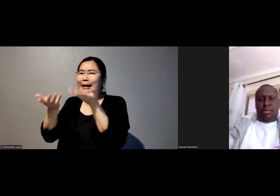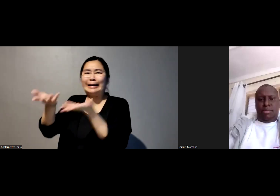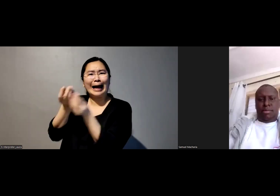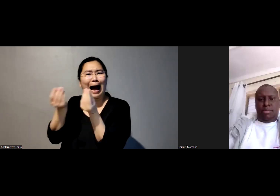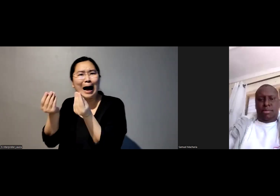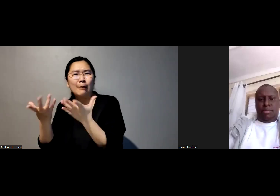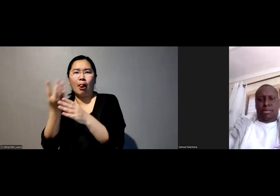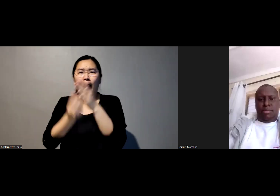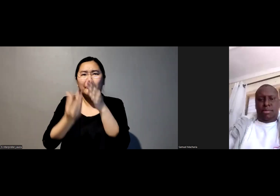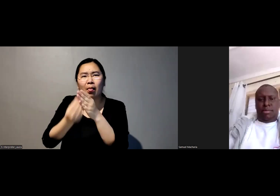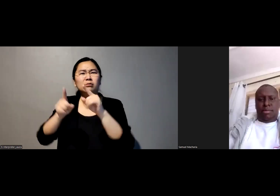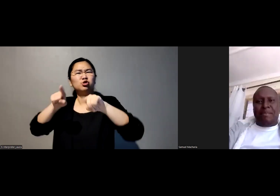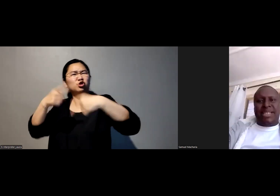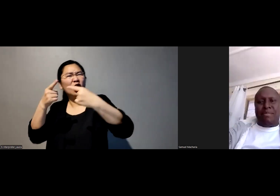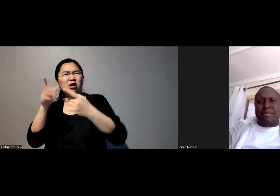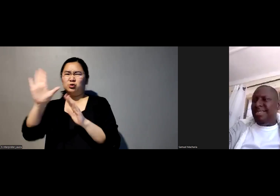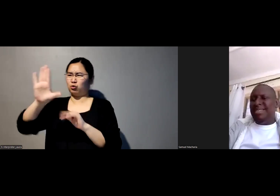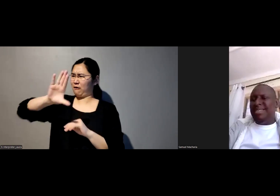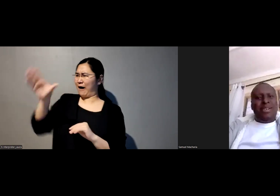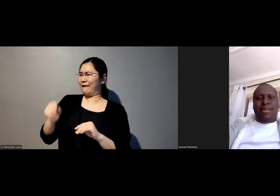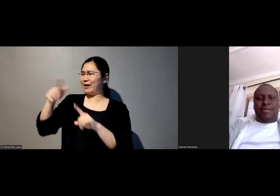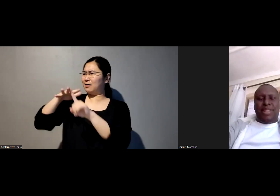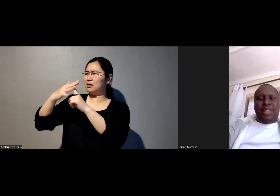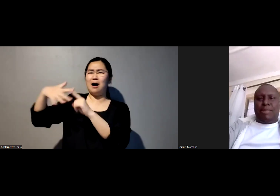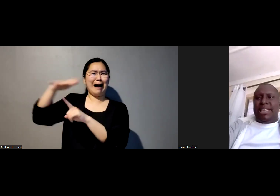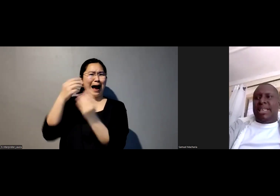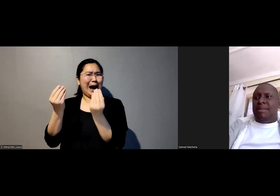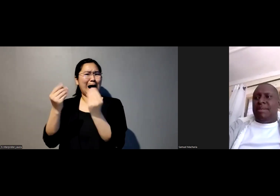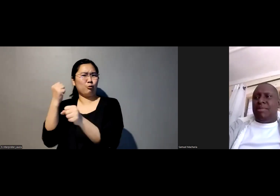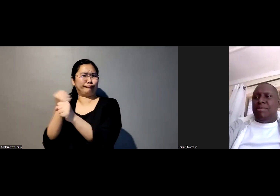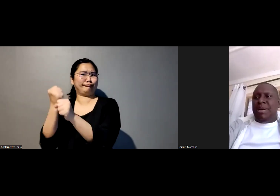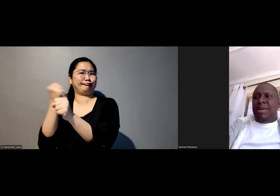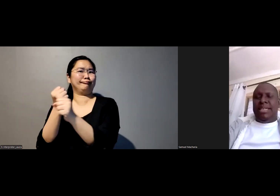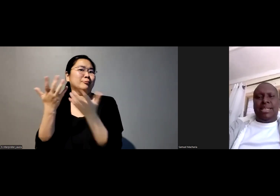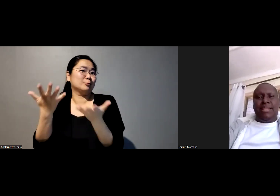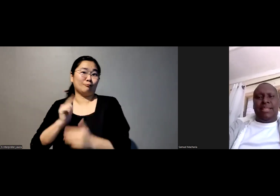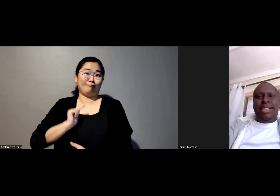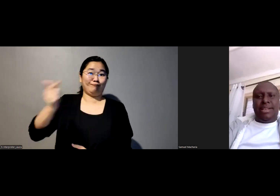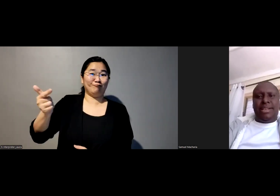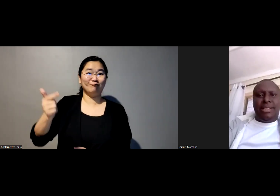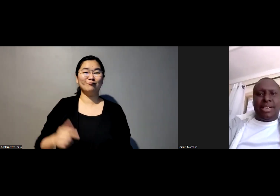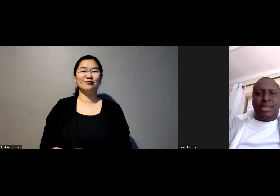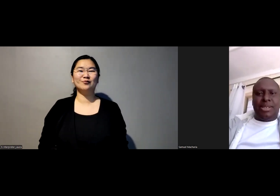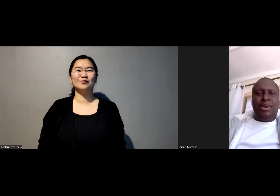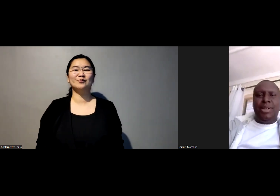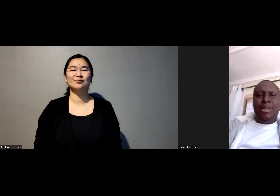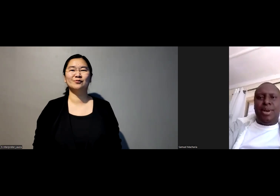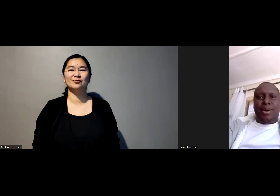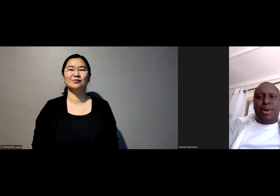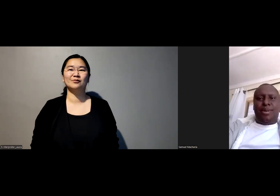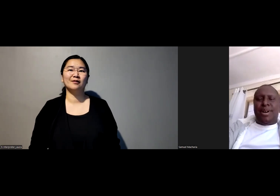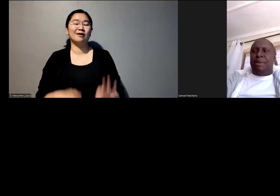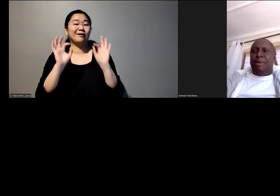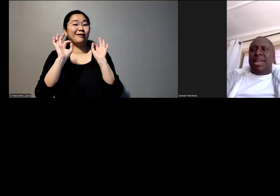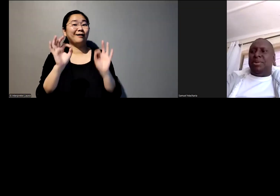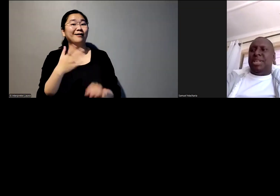us. Thank you very much, Amber, for this particular moment and the detailed introduction